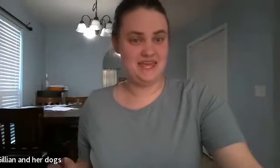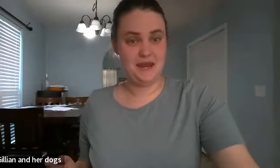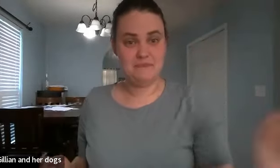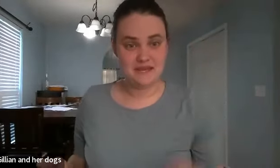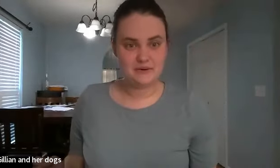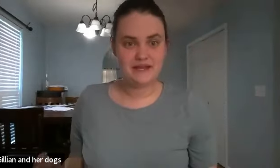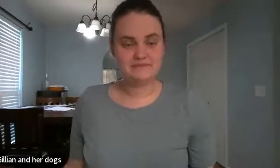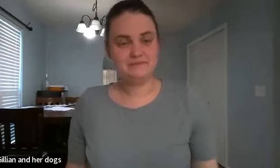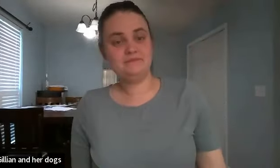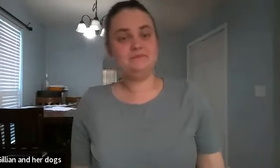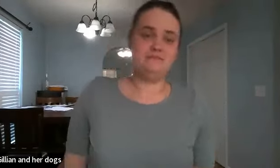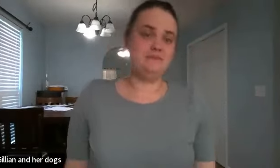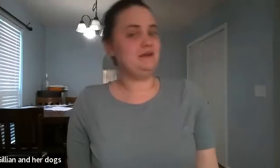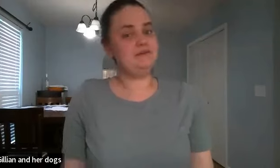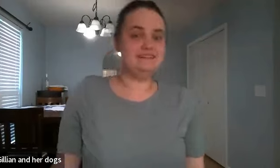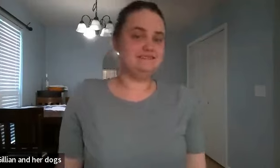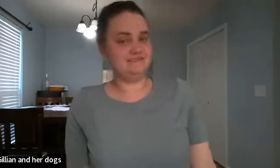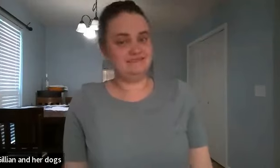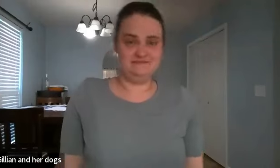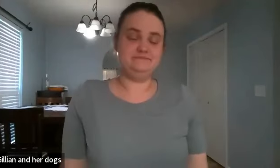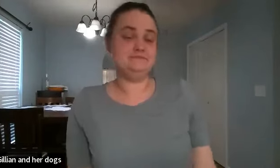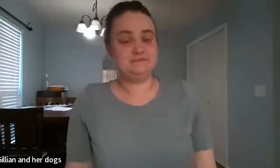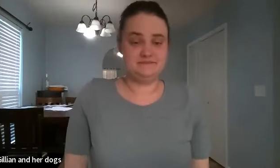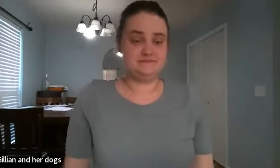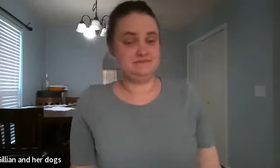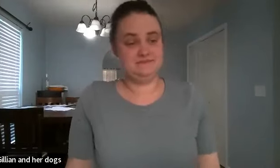then penguin. Penguin.